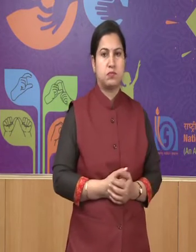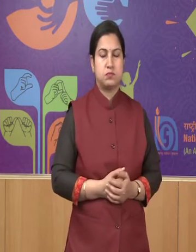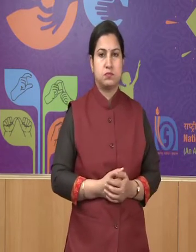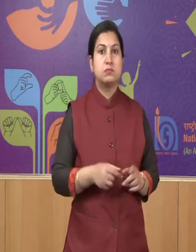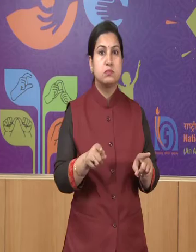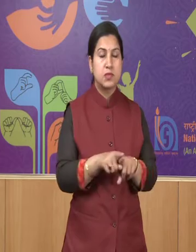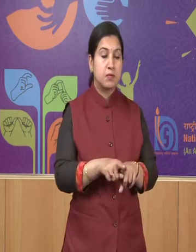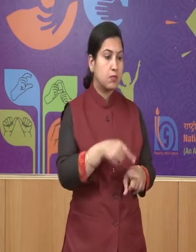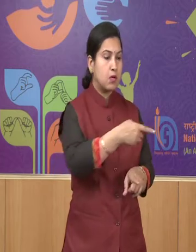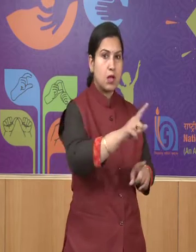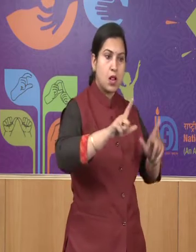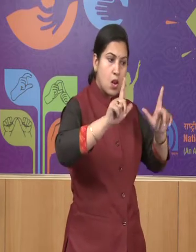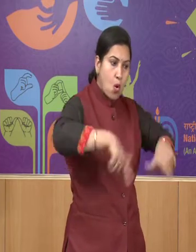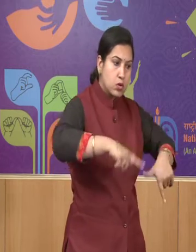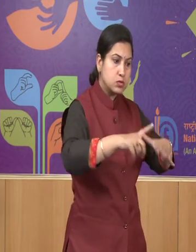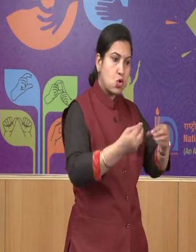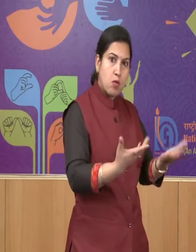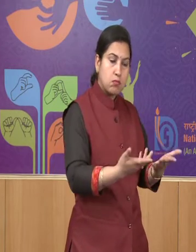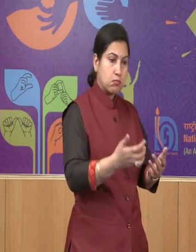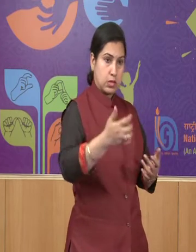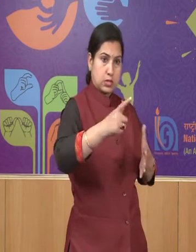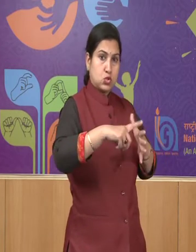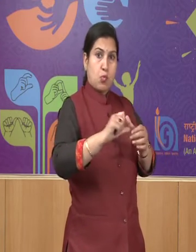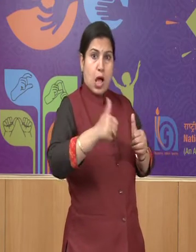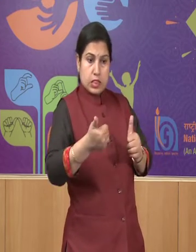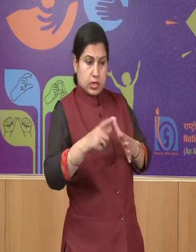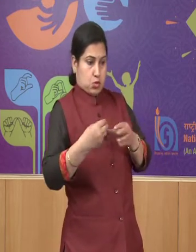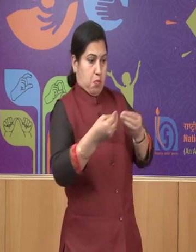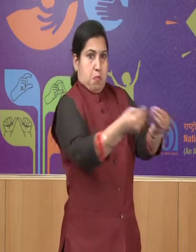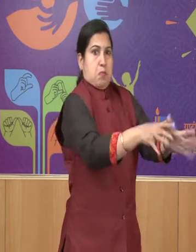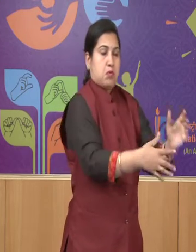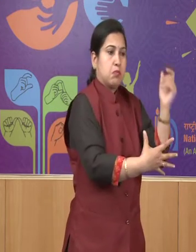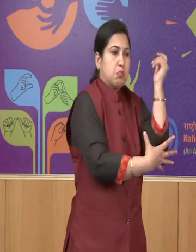In fact, no new jobs were given to these people and they became poor.